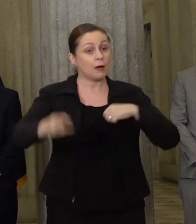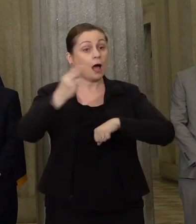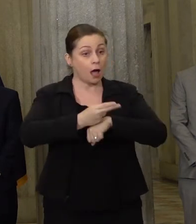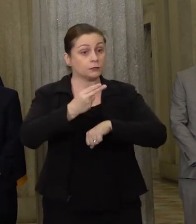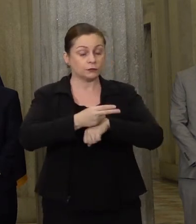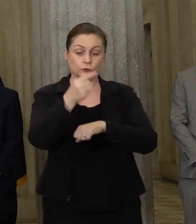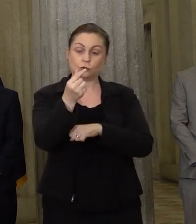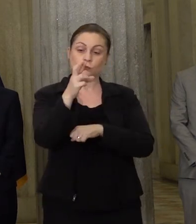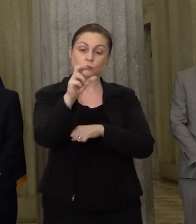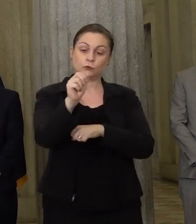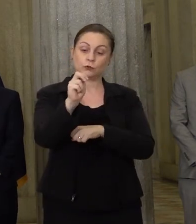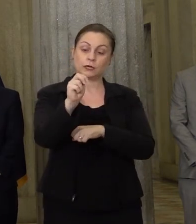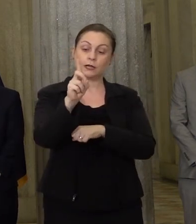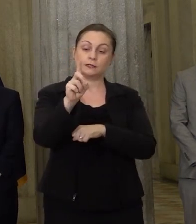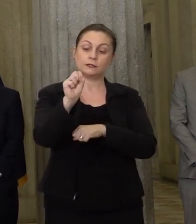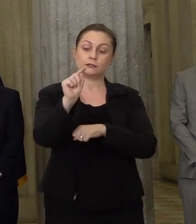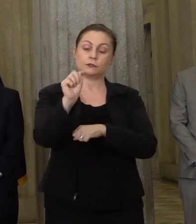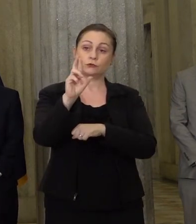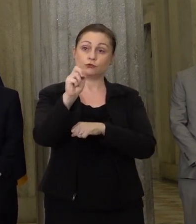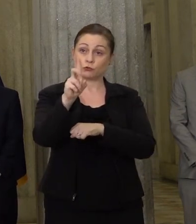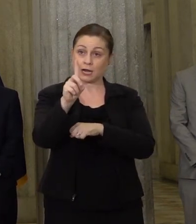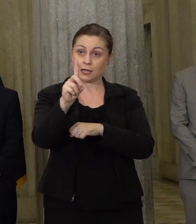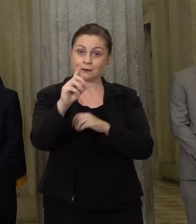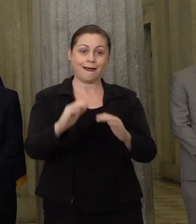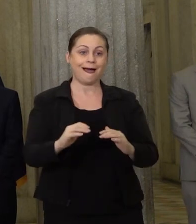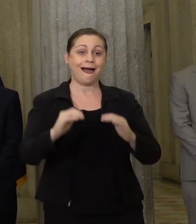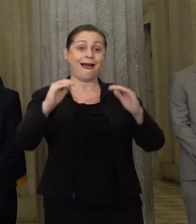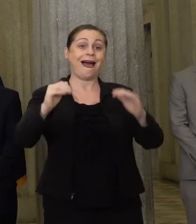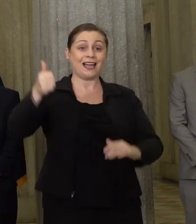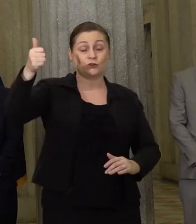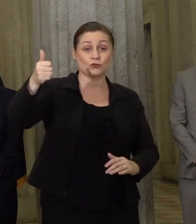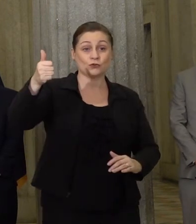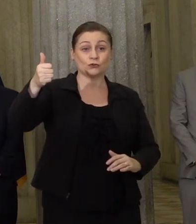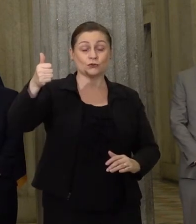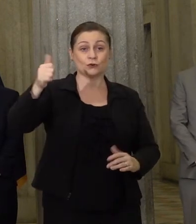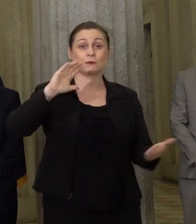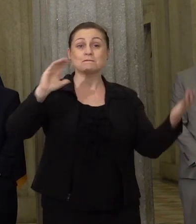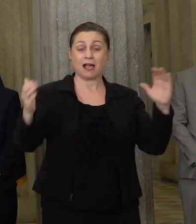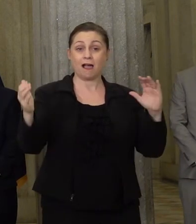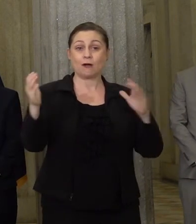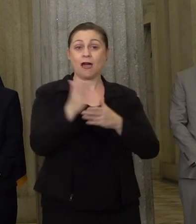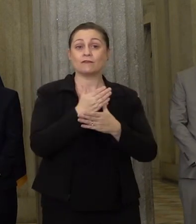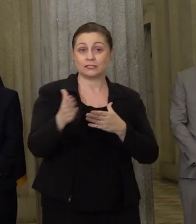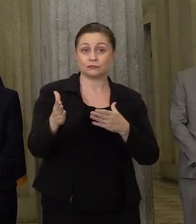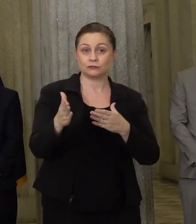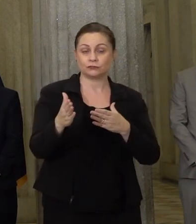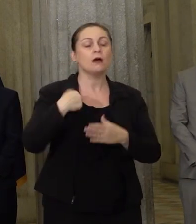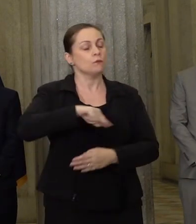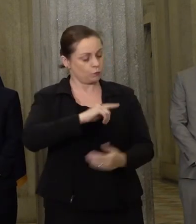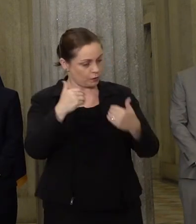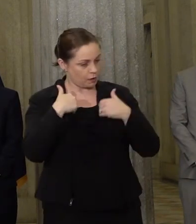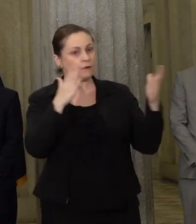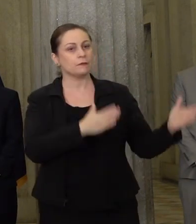the Grand Strand area, that are higher than the average. But one thing but we do have a plan, as you know, with